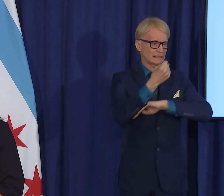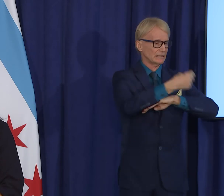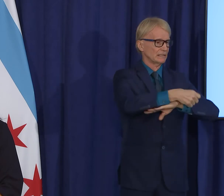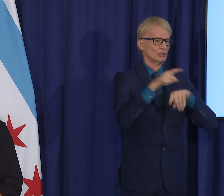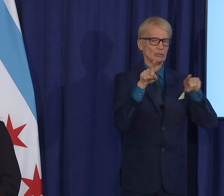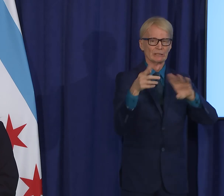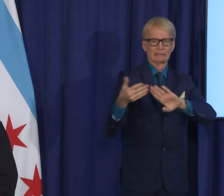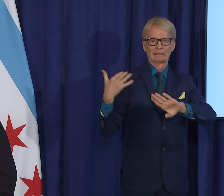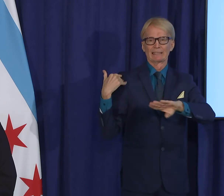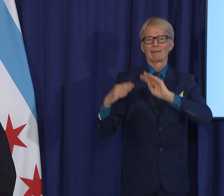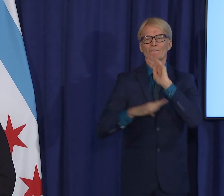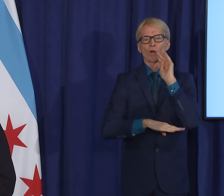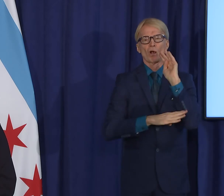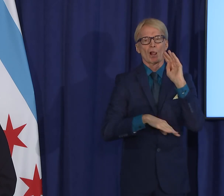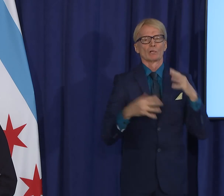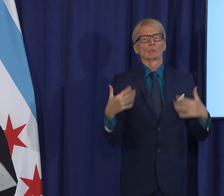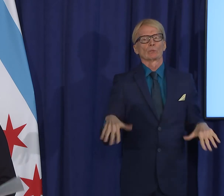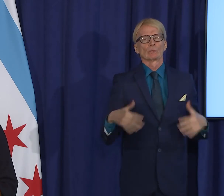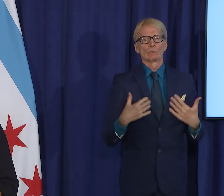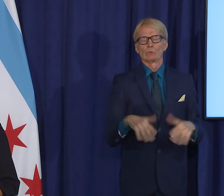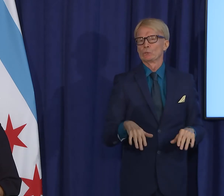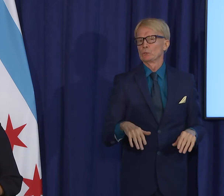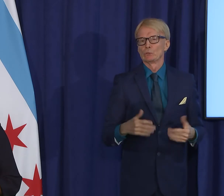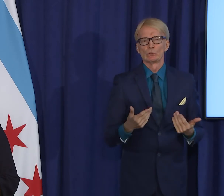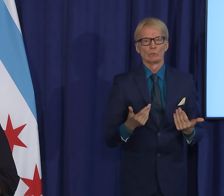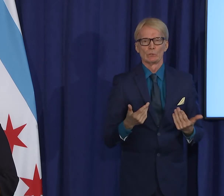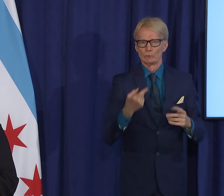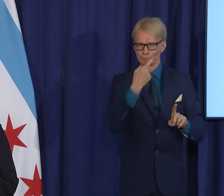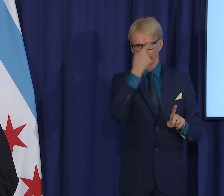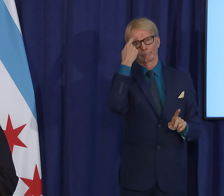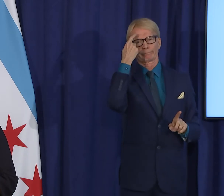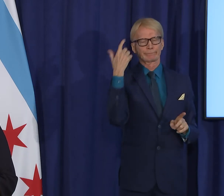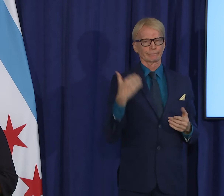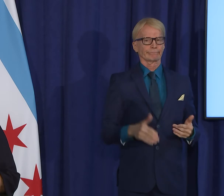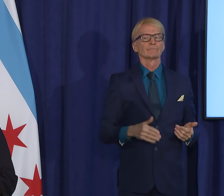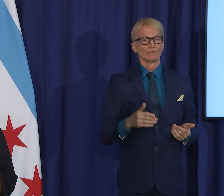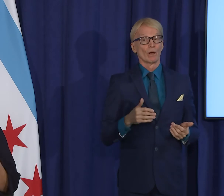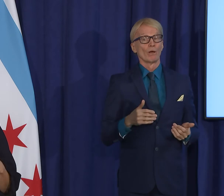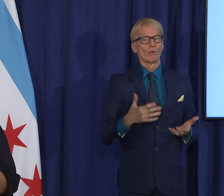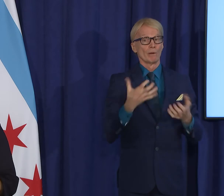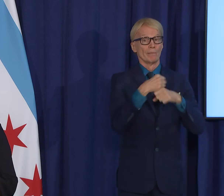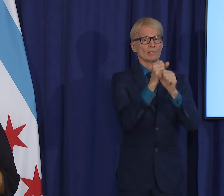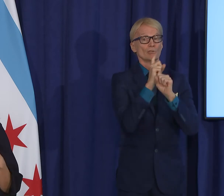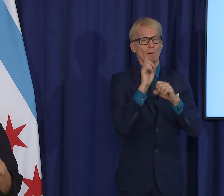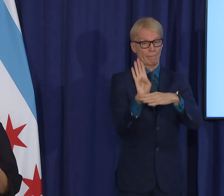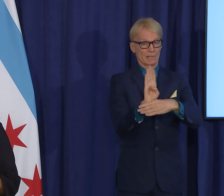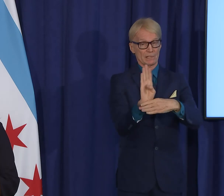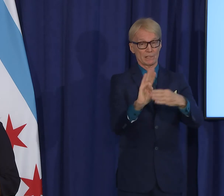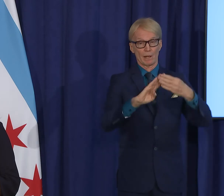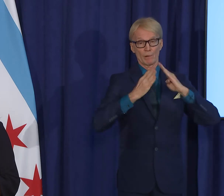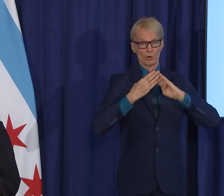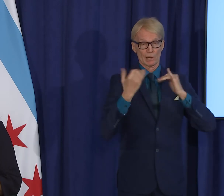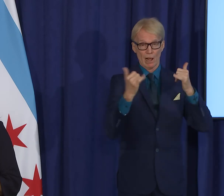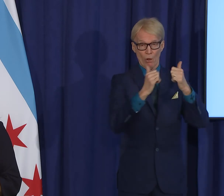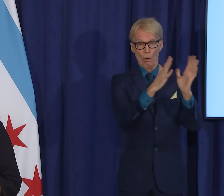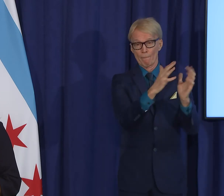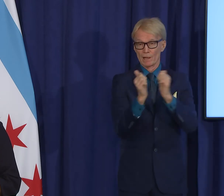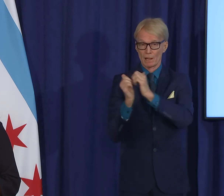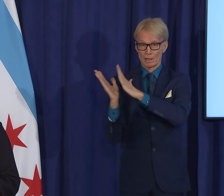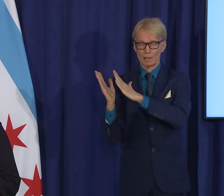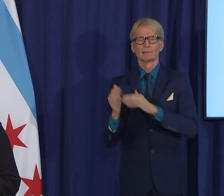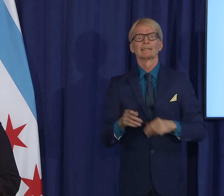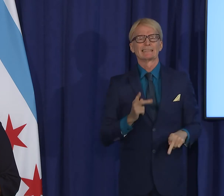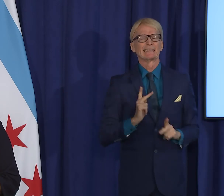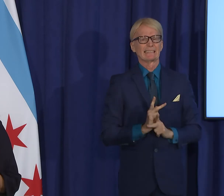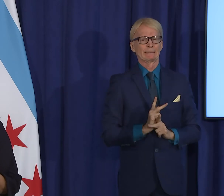still, just very, very present in our mind. So I want to make sure that as our business community now starts to open, that they keep